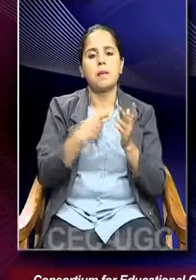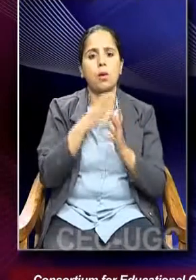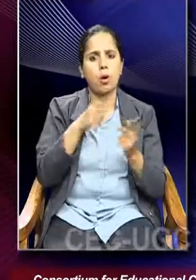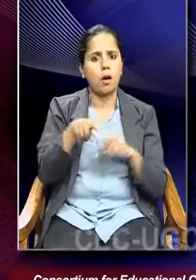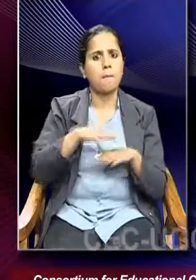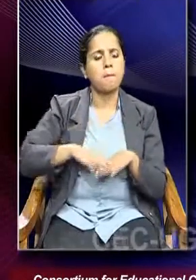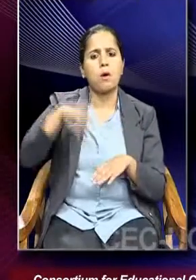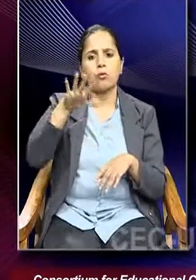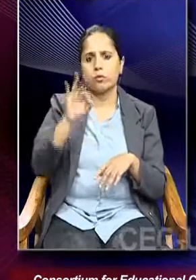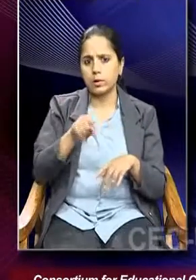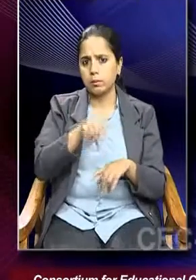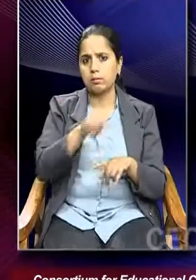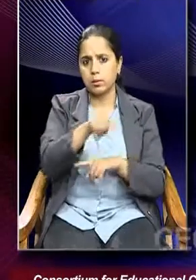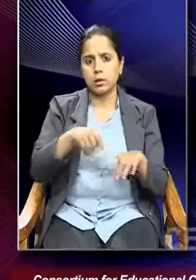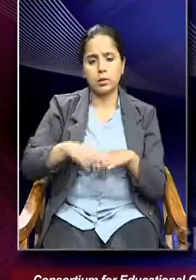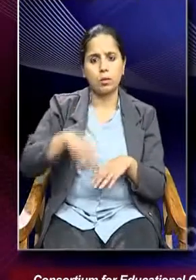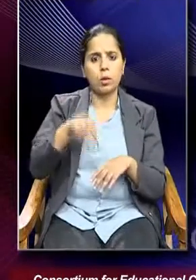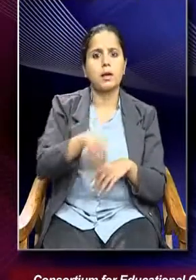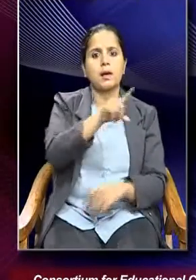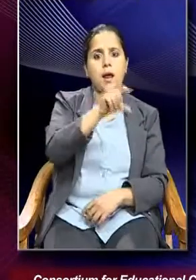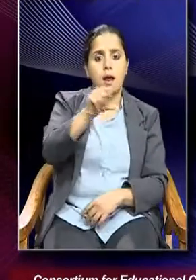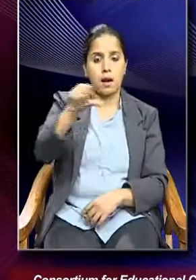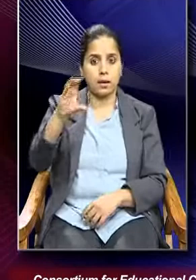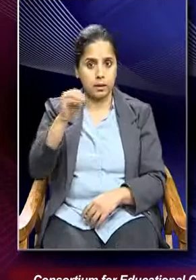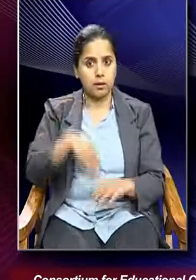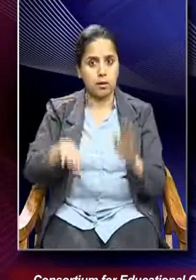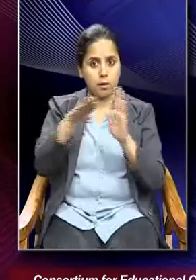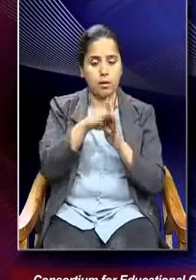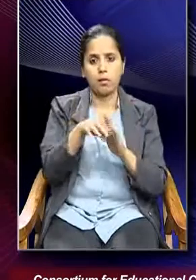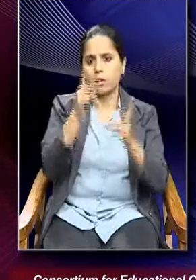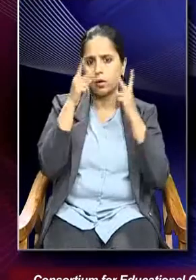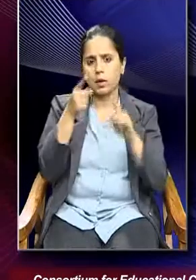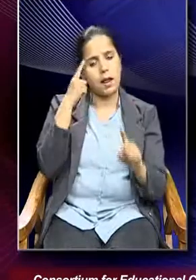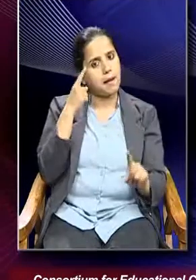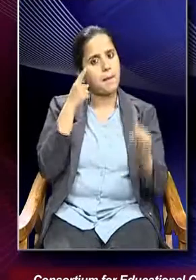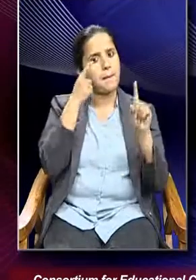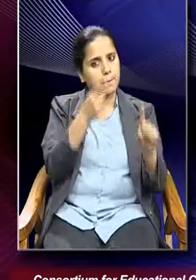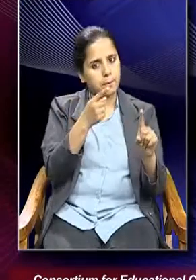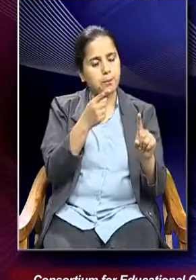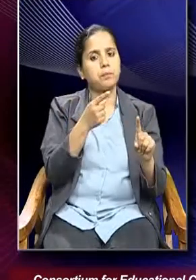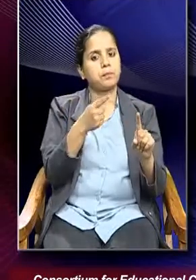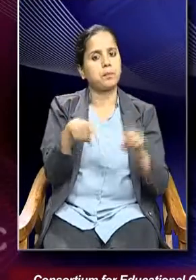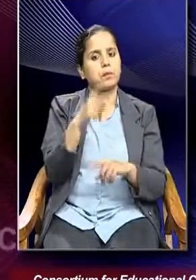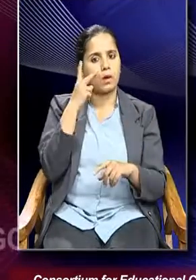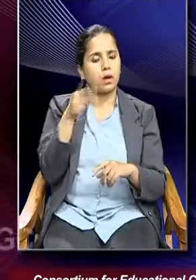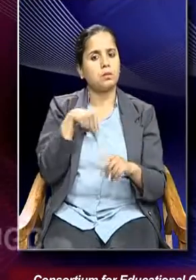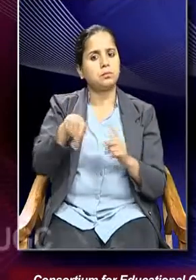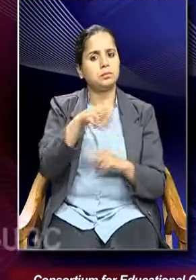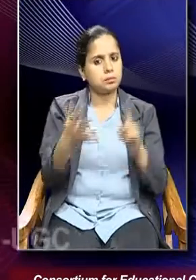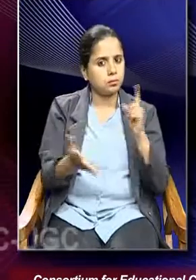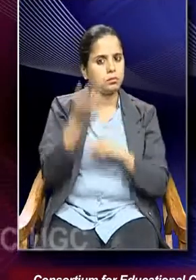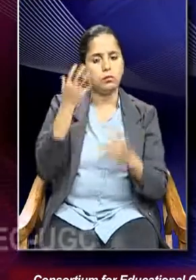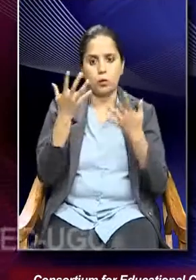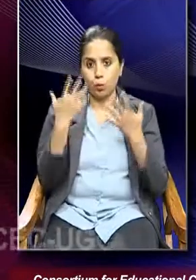than 50% relative to the 1990 levels. So this was the aim of in order to achieve